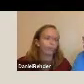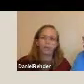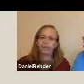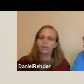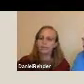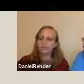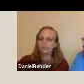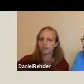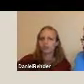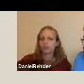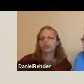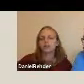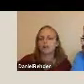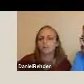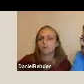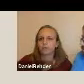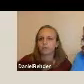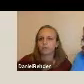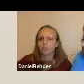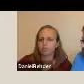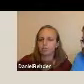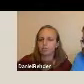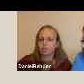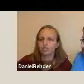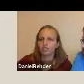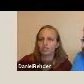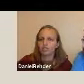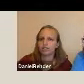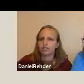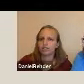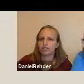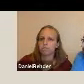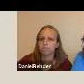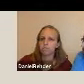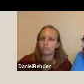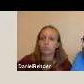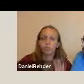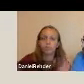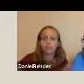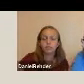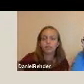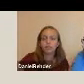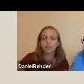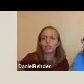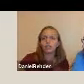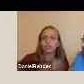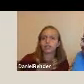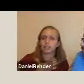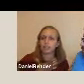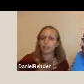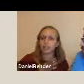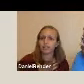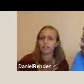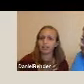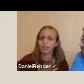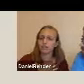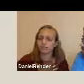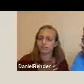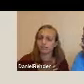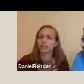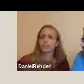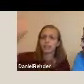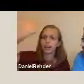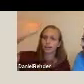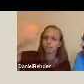So by the end of the summer, God had been, more specifically, I was kind of easy